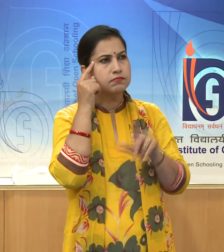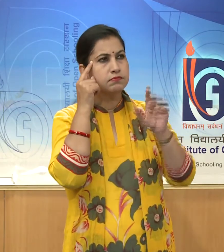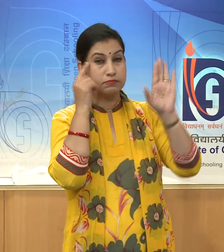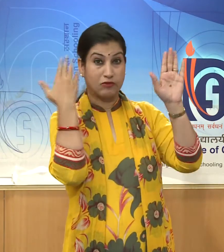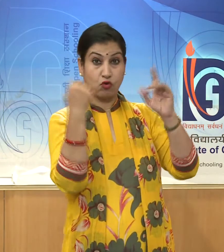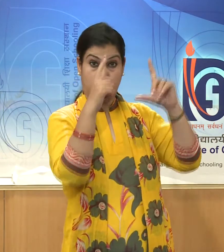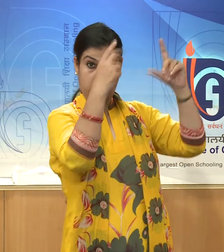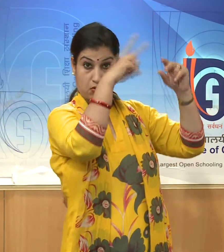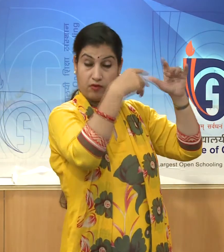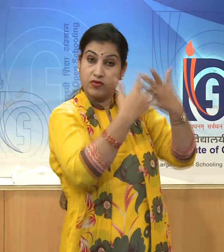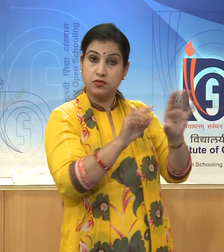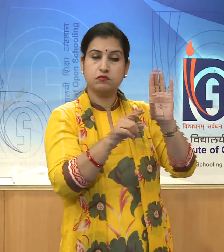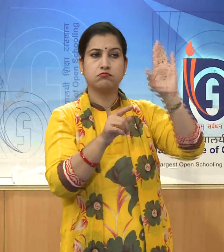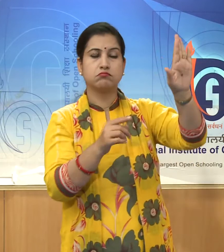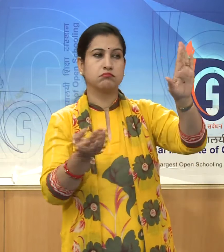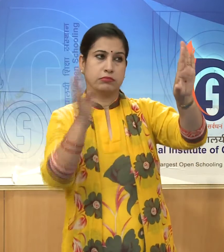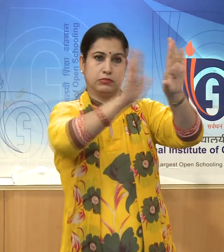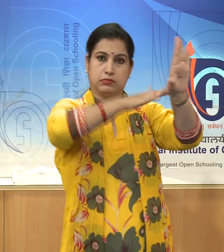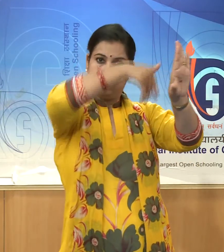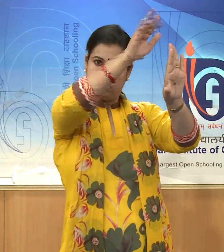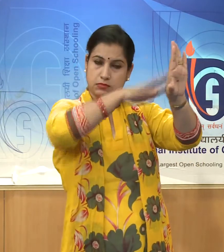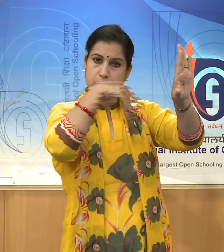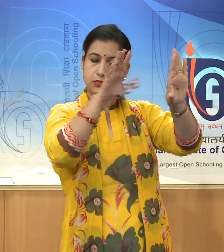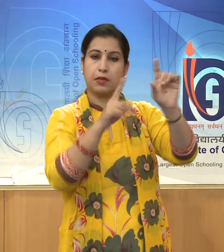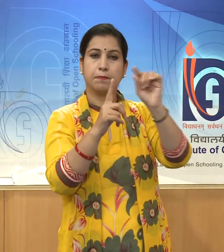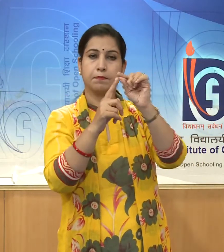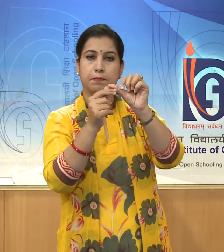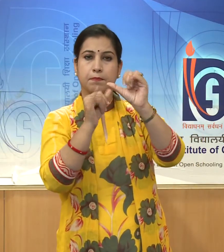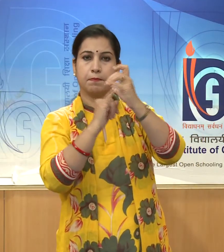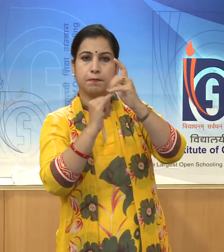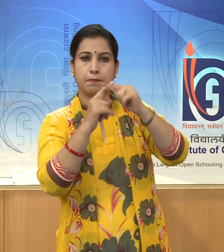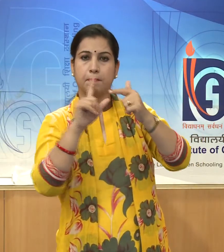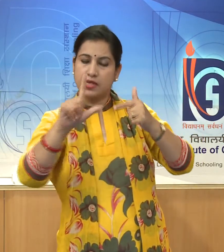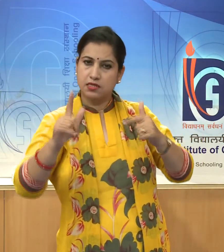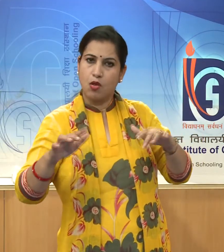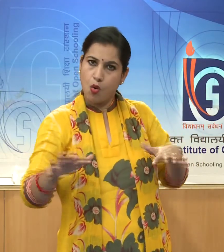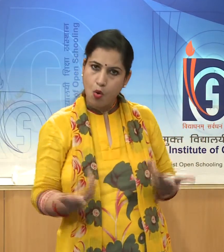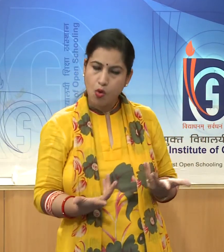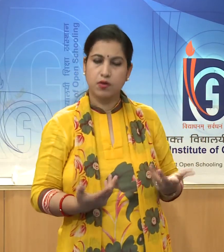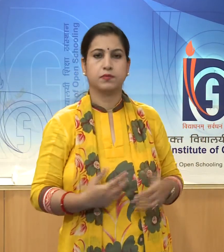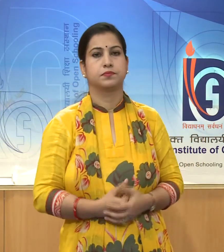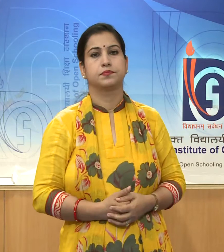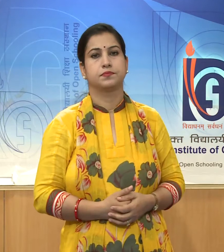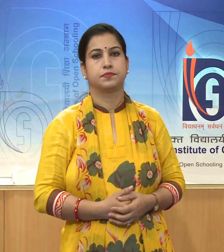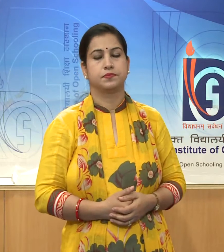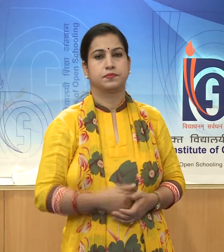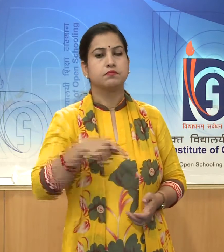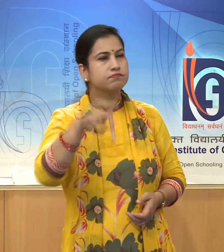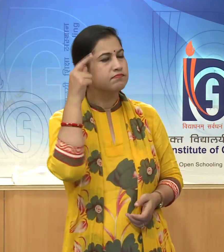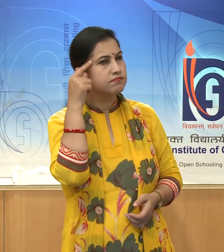superimpose coats of pastel in order to